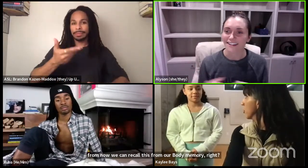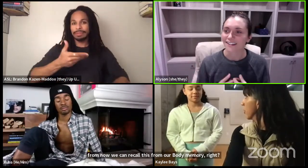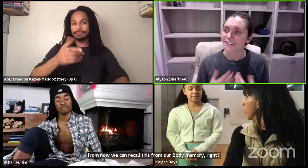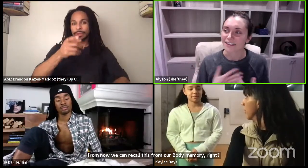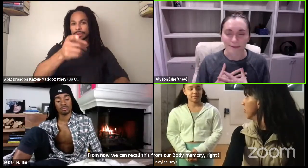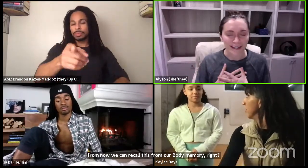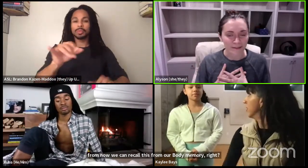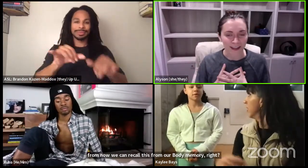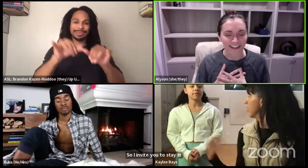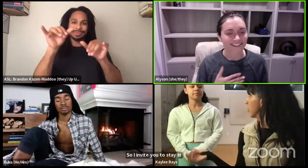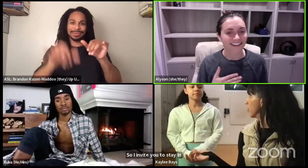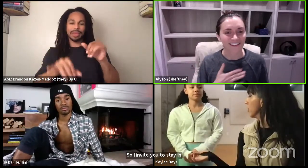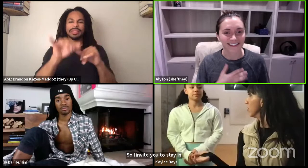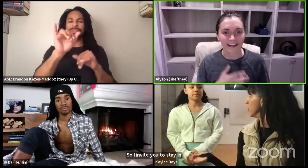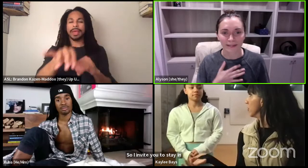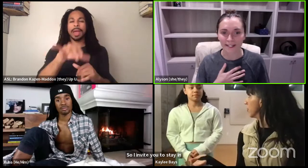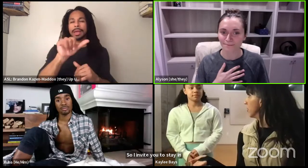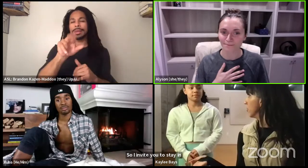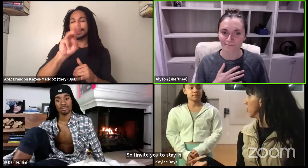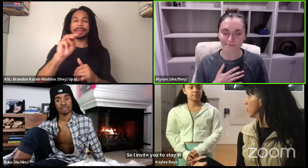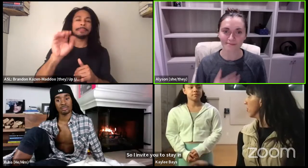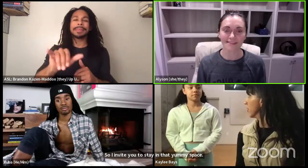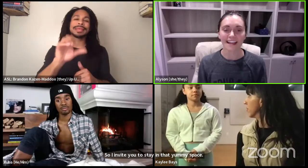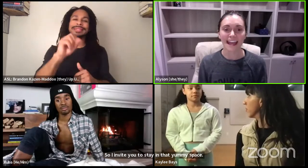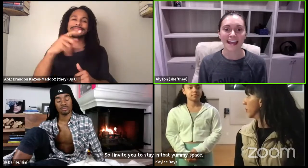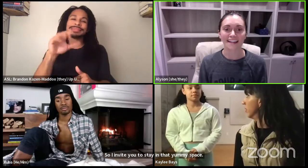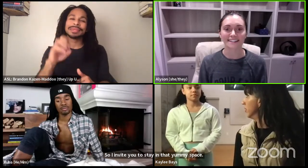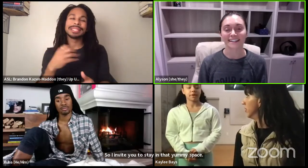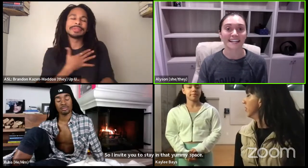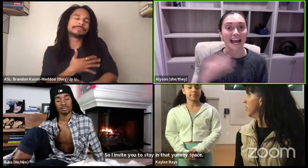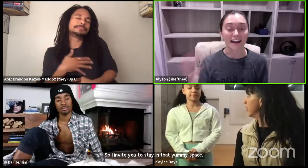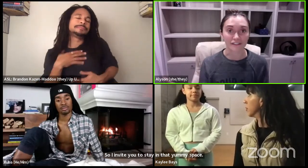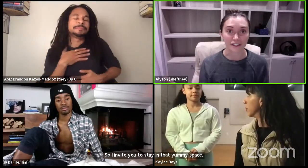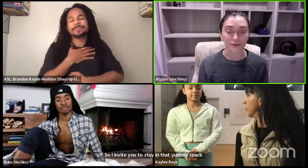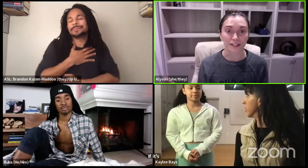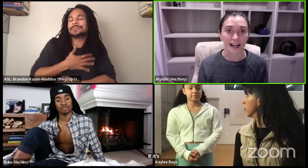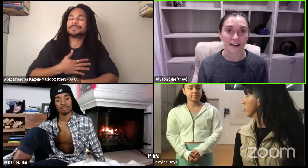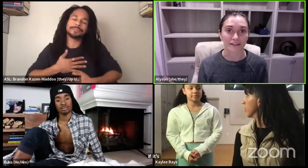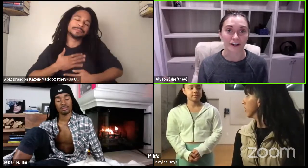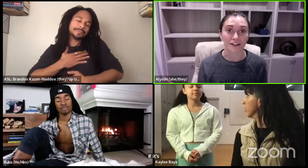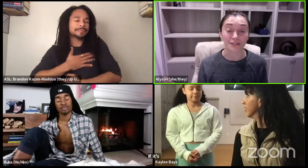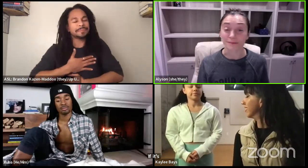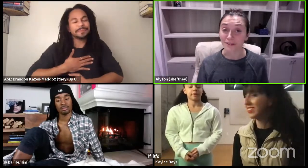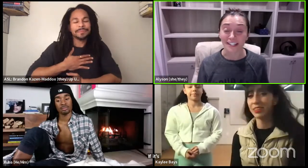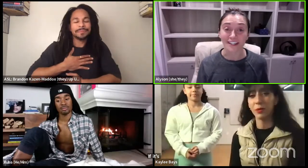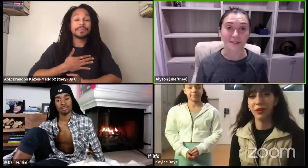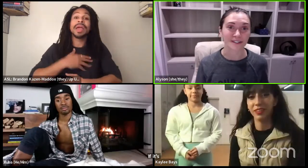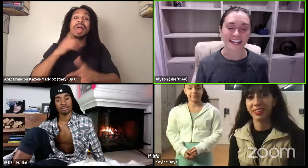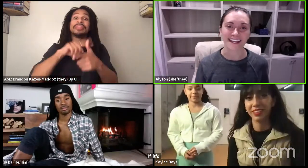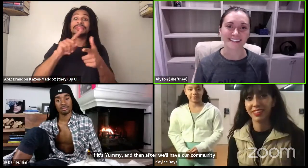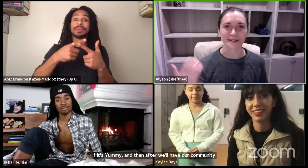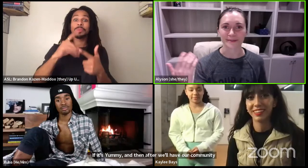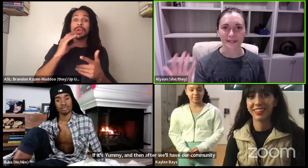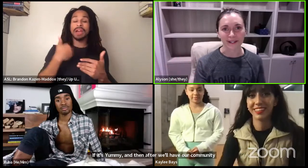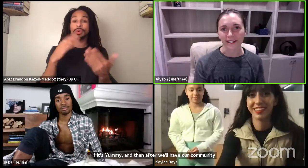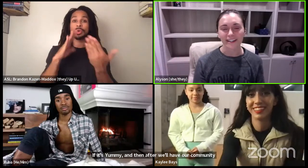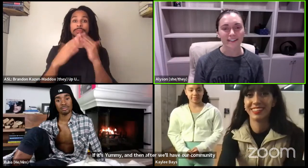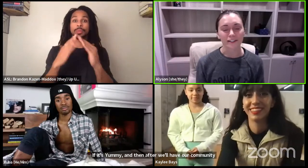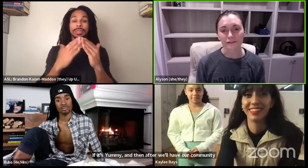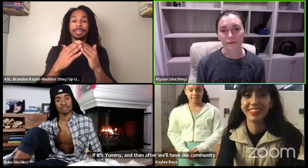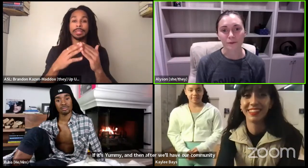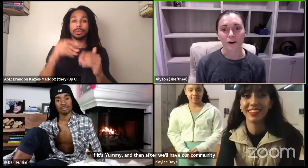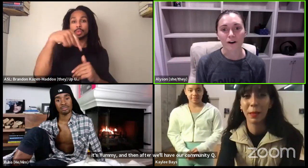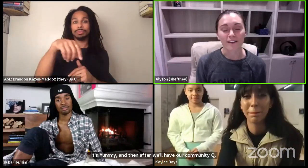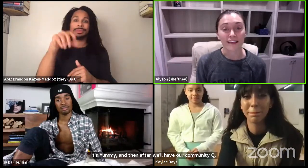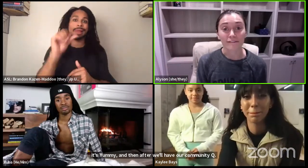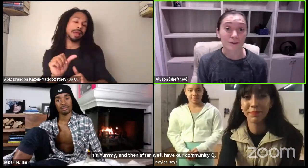that yummy space if it's yummy. And then after, we'll have our community Q&A. So I want to